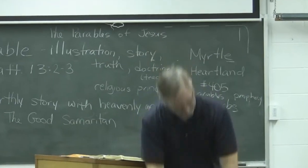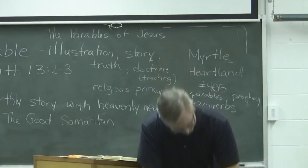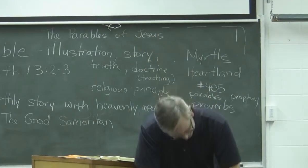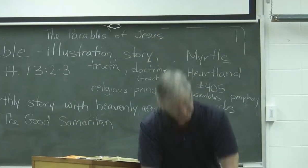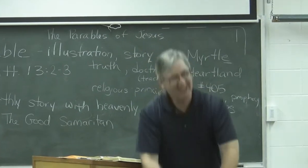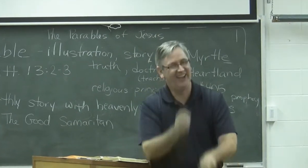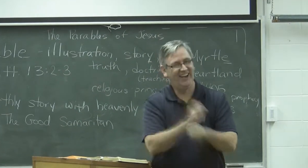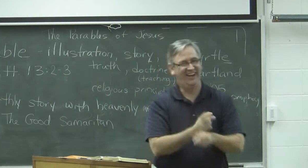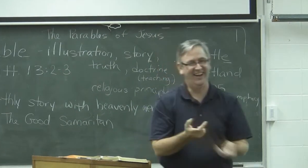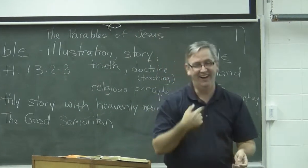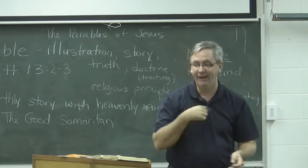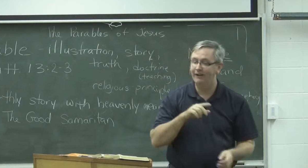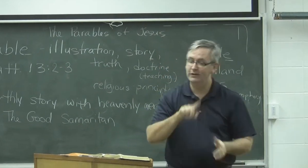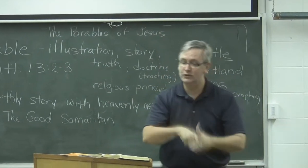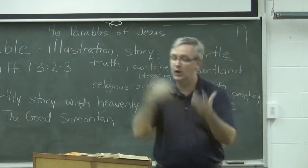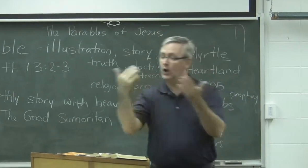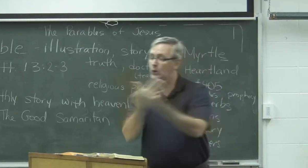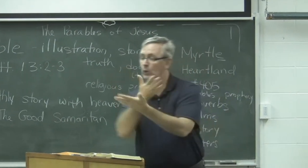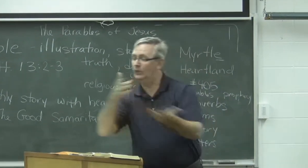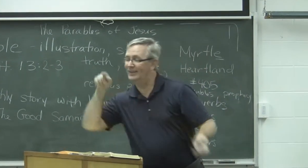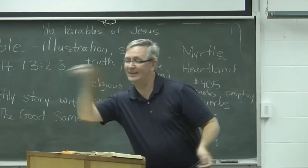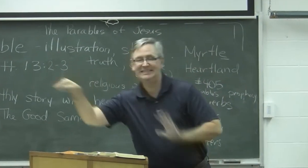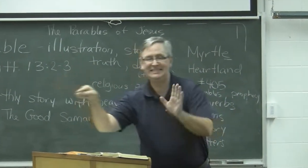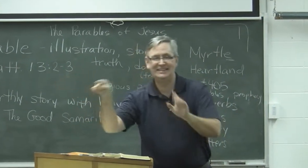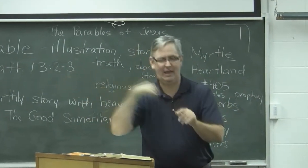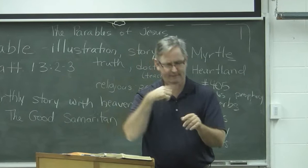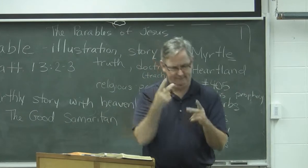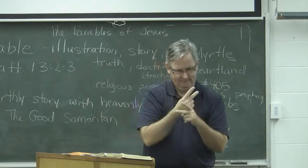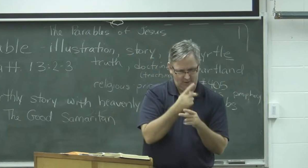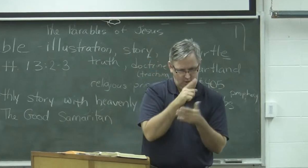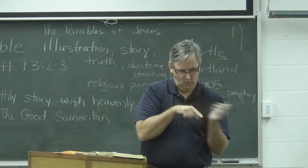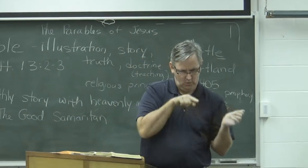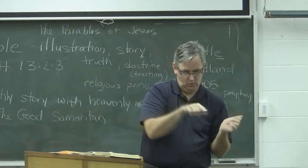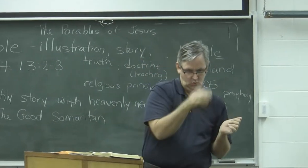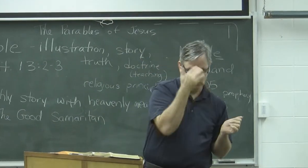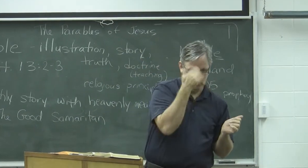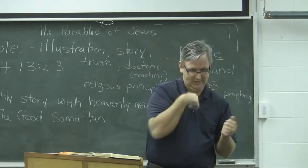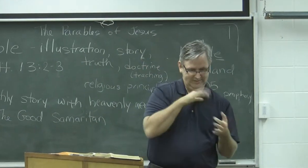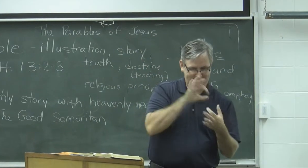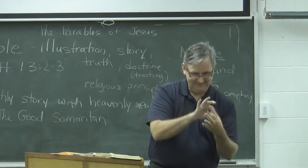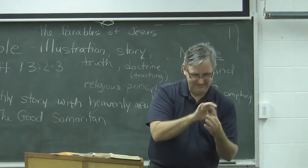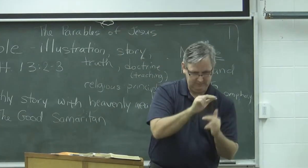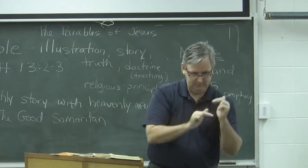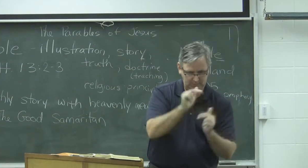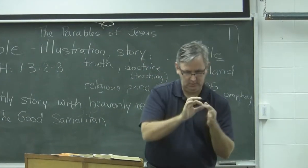more and more concepts. It's hard. There's new things you can't just jump to new things. You have to connect with what